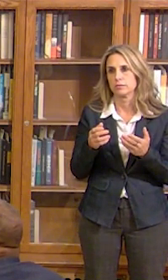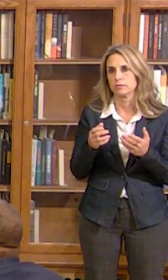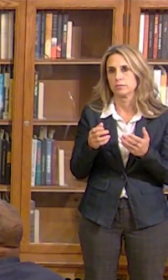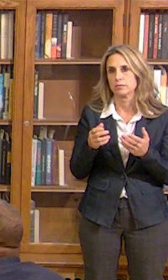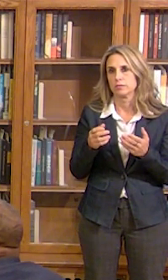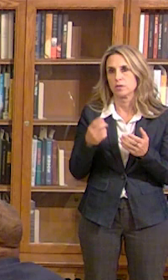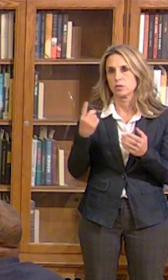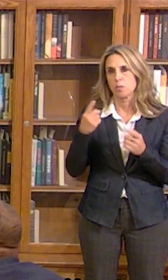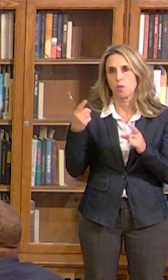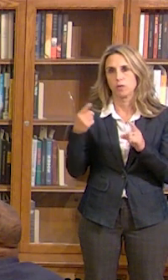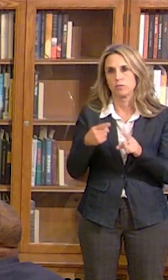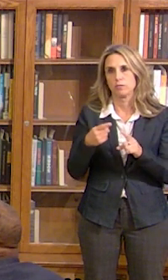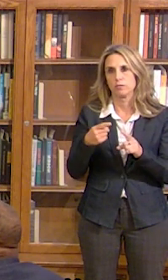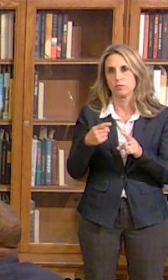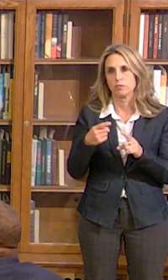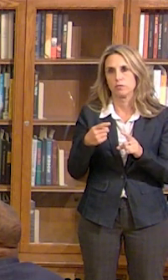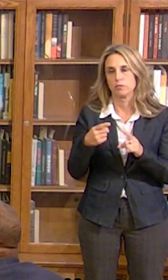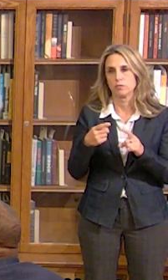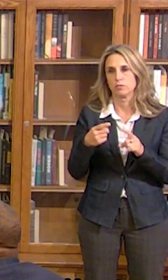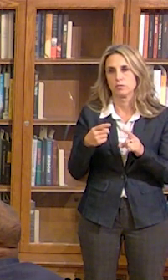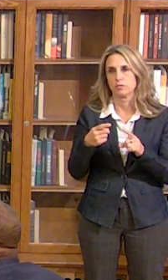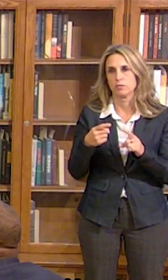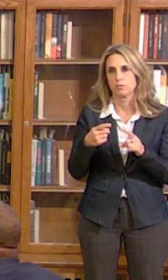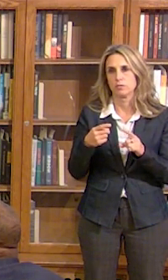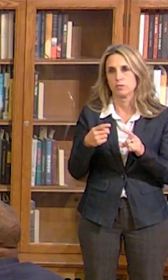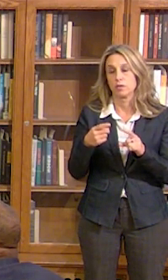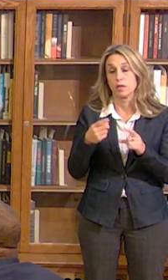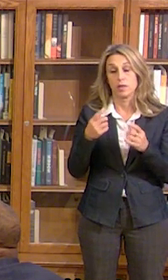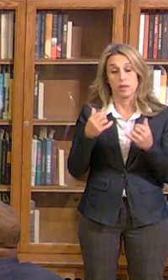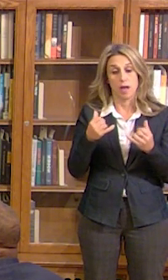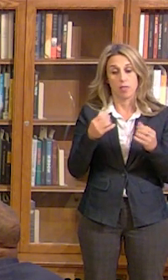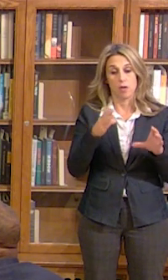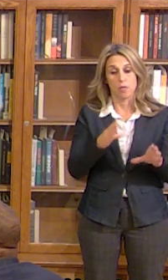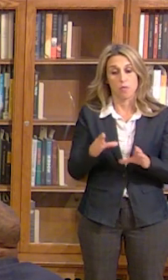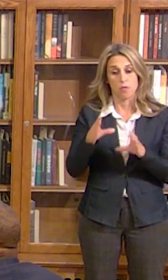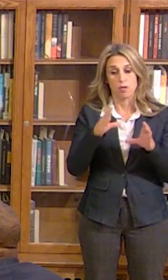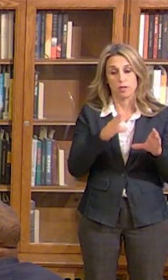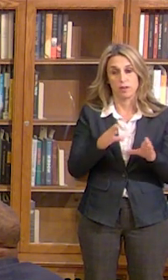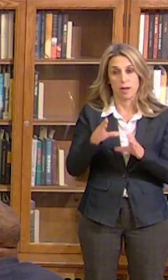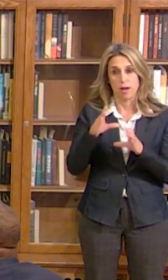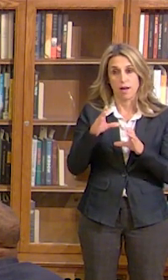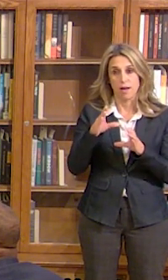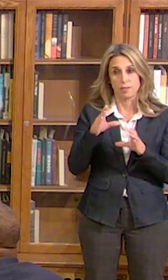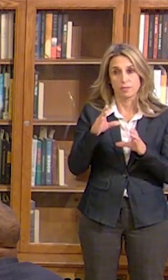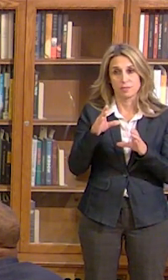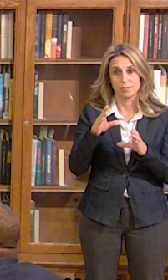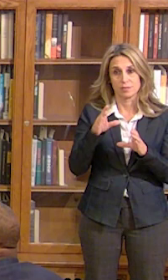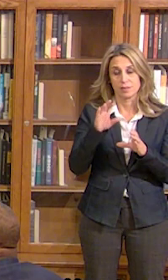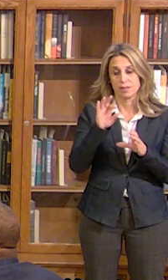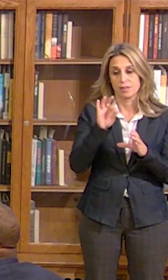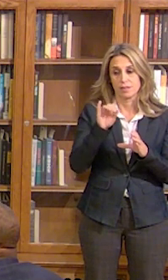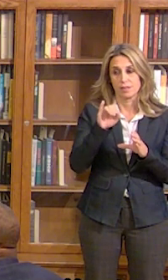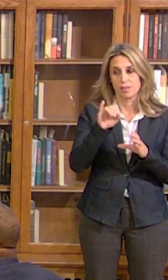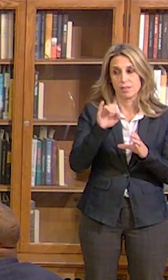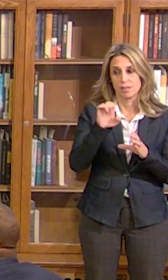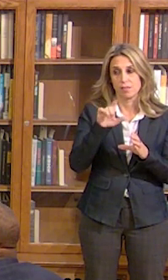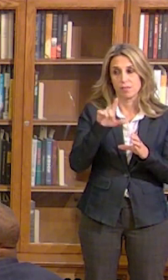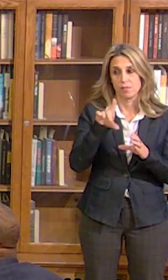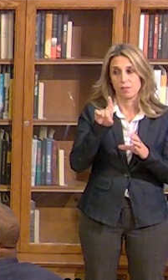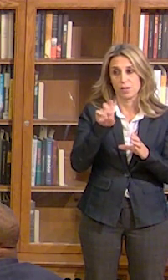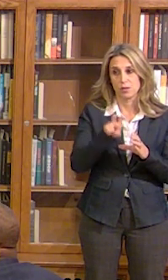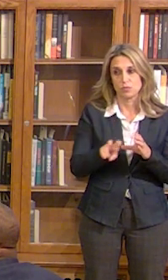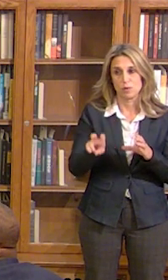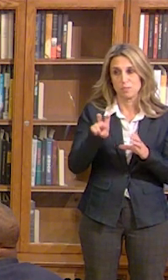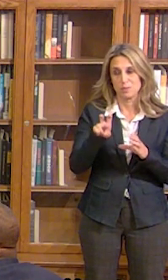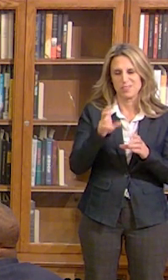pointed out is the the bureaucracy of organizing field trips now um and that has made it that's made it hard in terms of permission stps